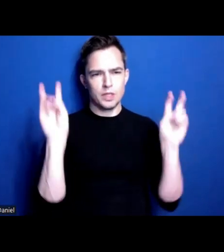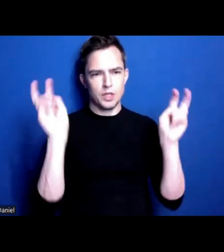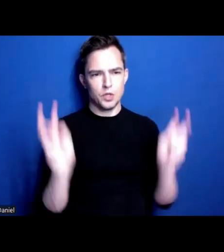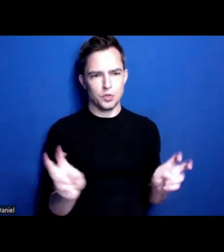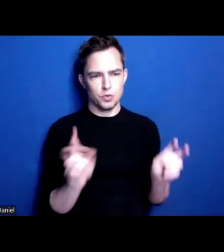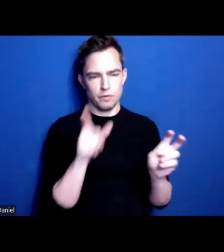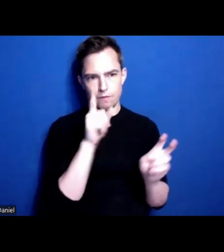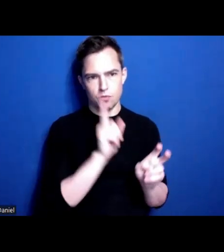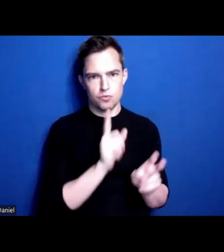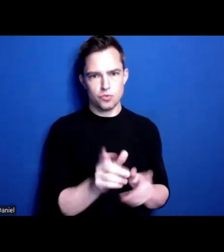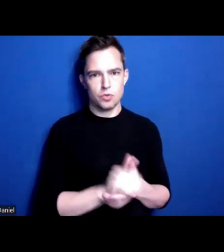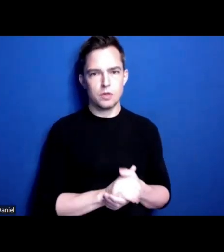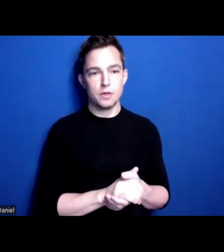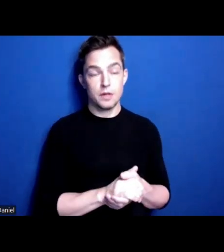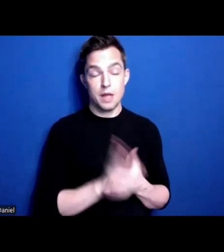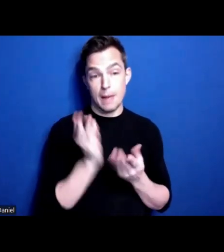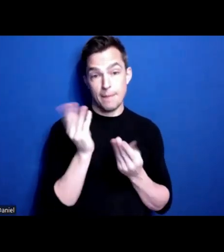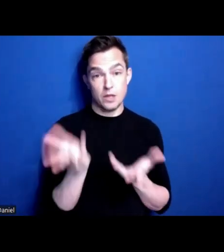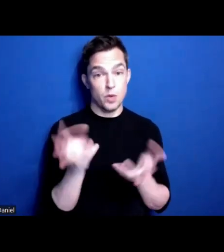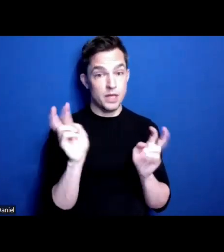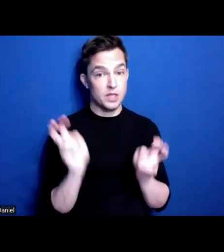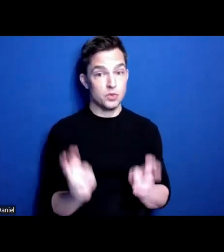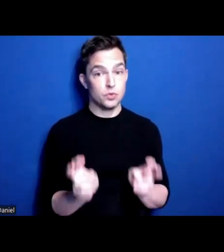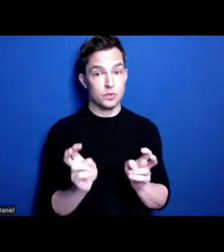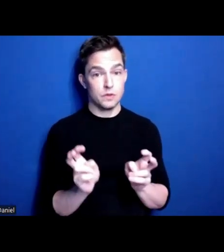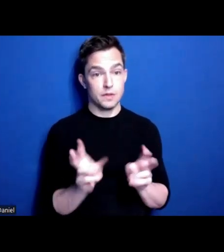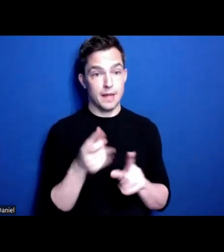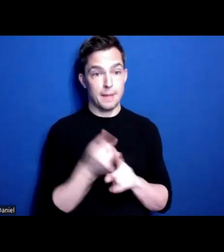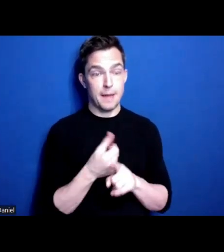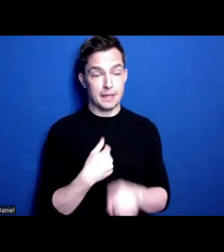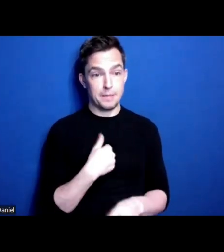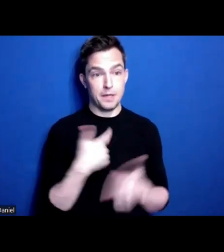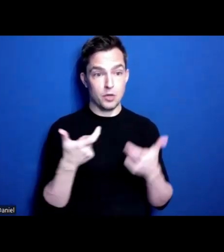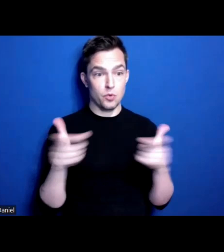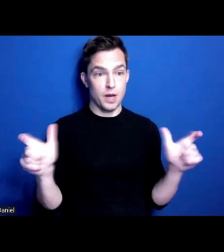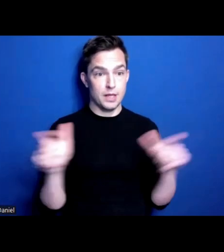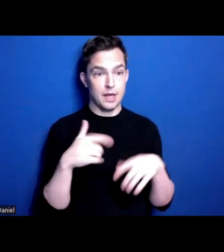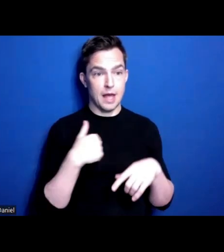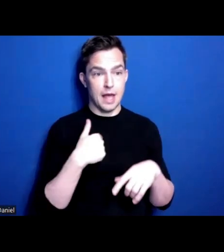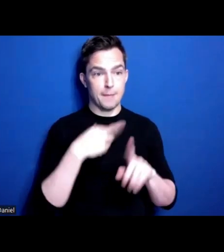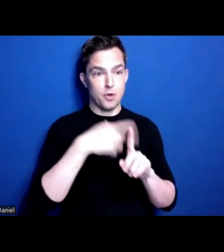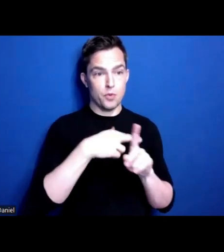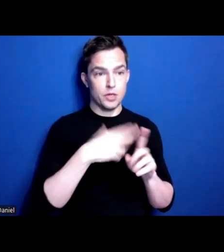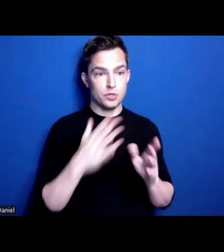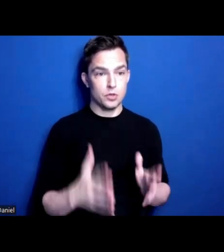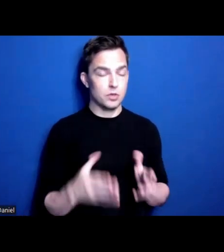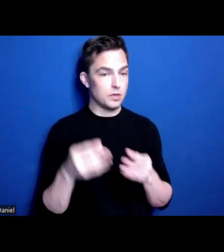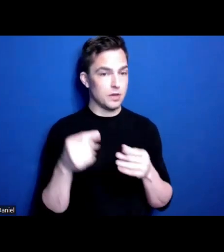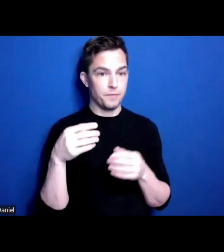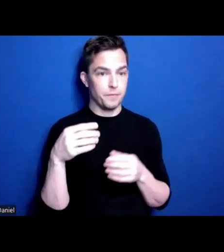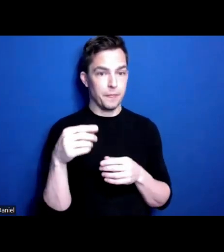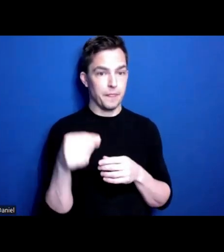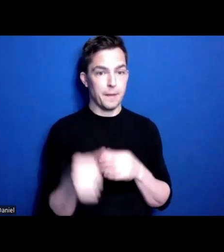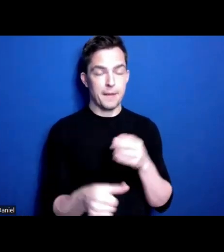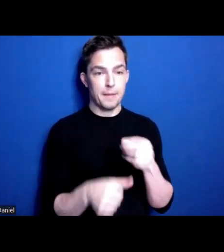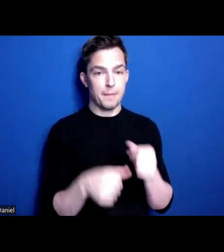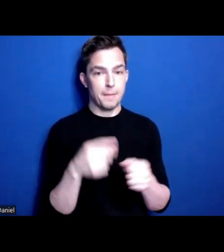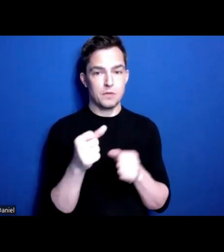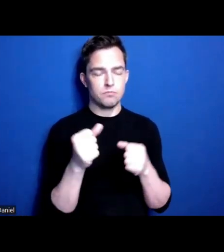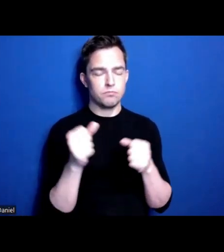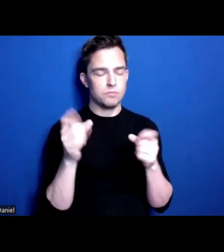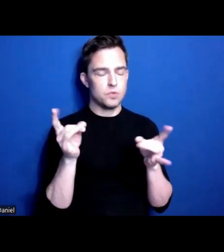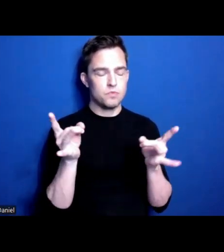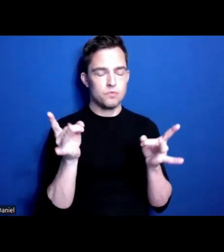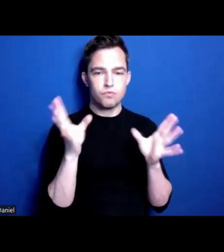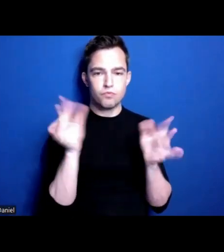sure. And by the way, issues that impact me greatly. I'm a renter and pay an outrageous amount of